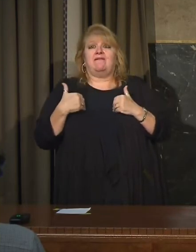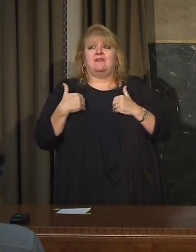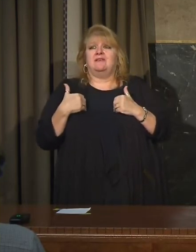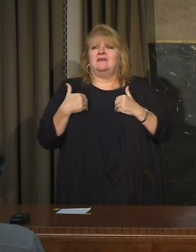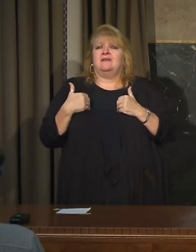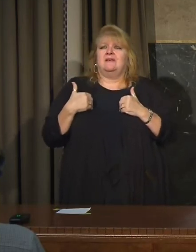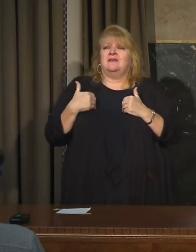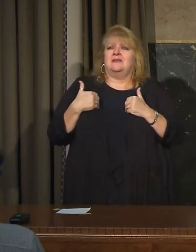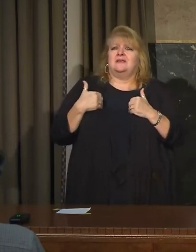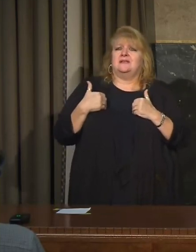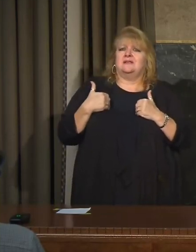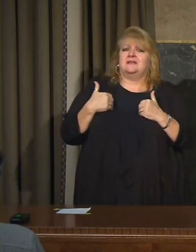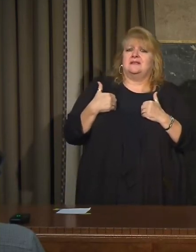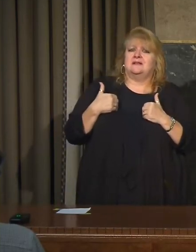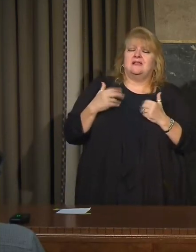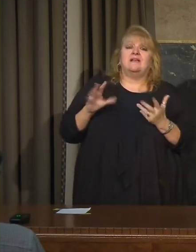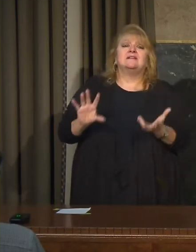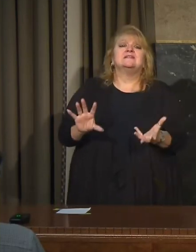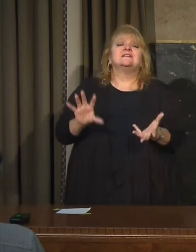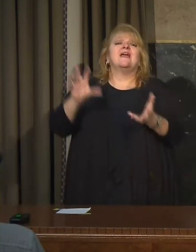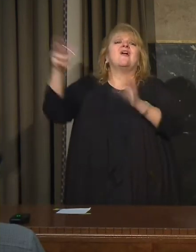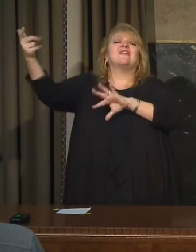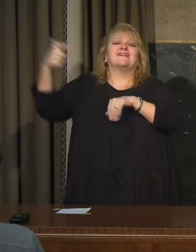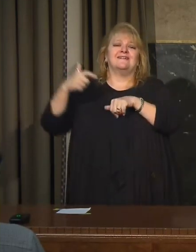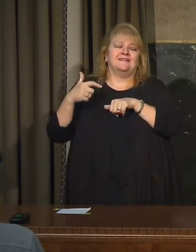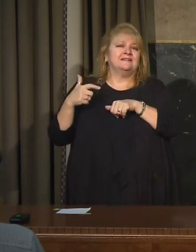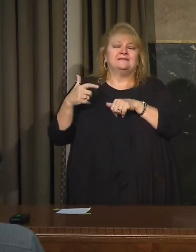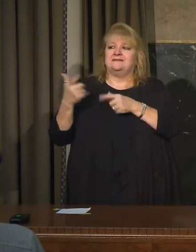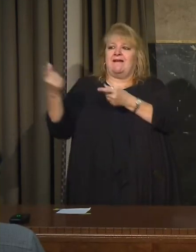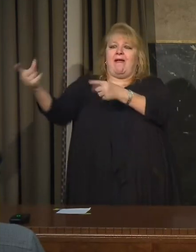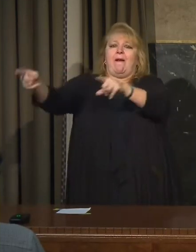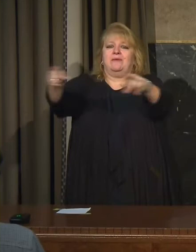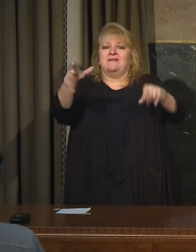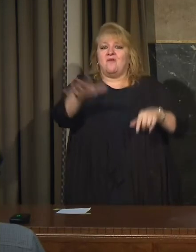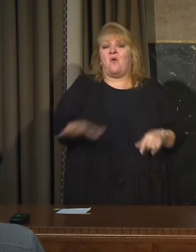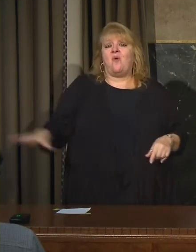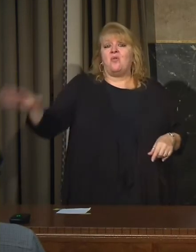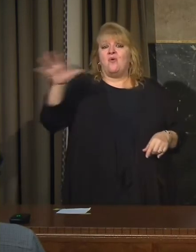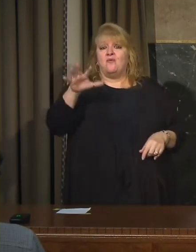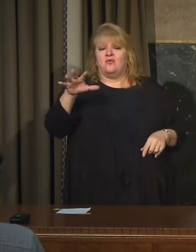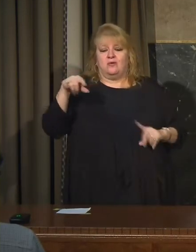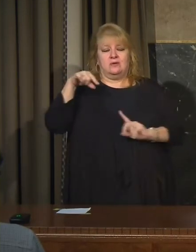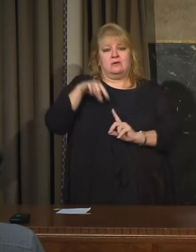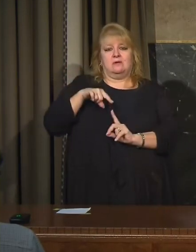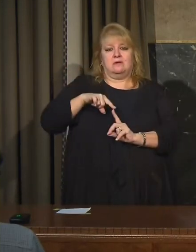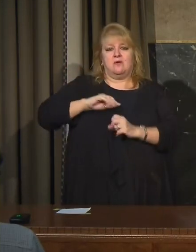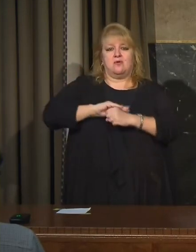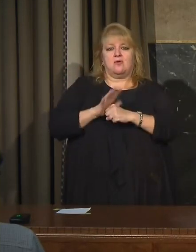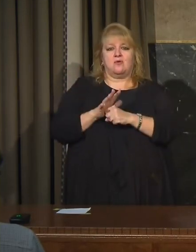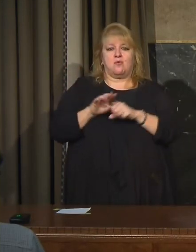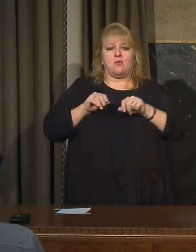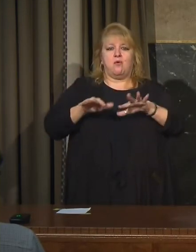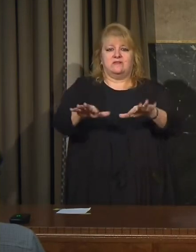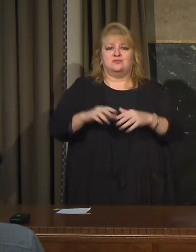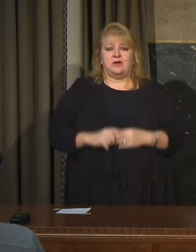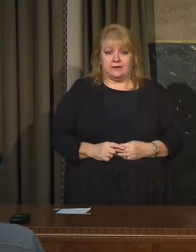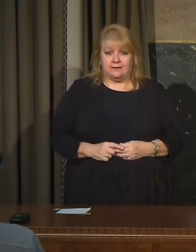very chaotic and distracting times, that's what's important to us. And I'd like to ask folks